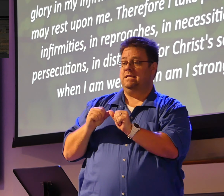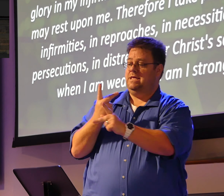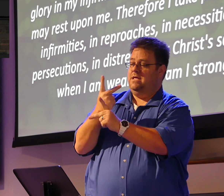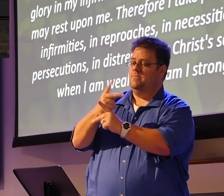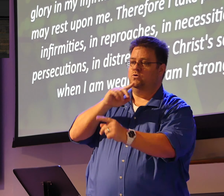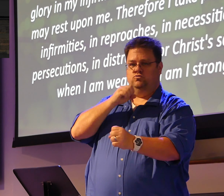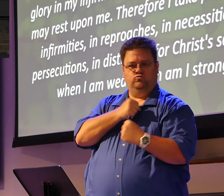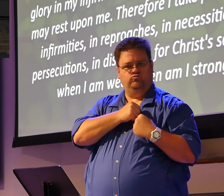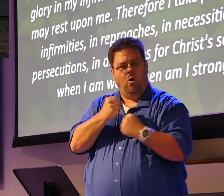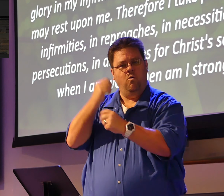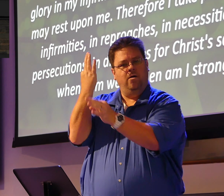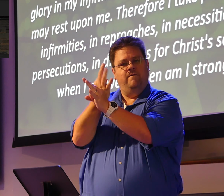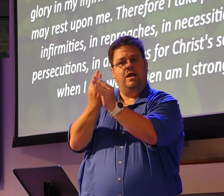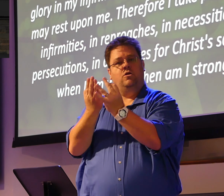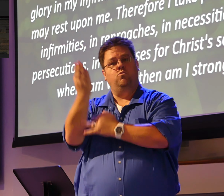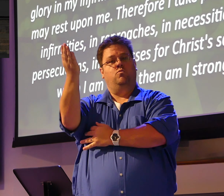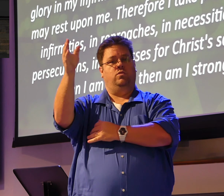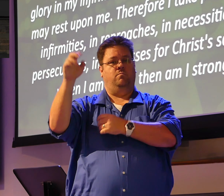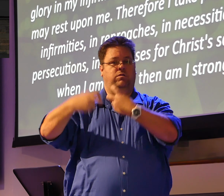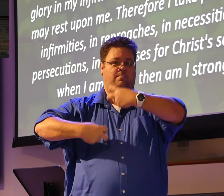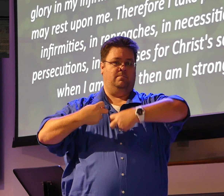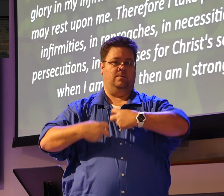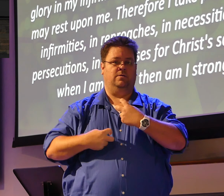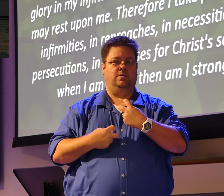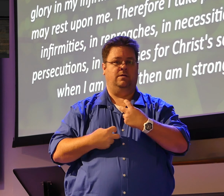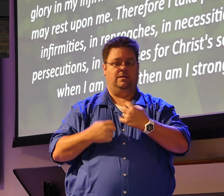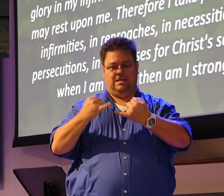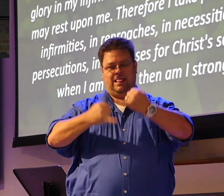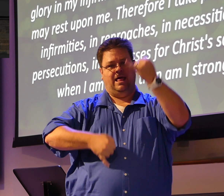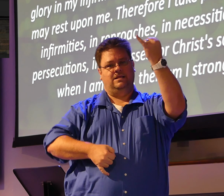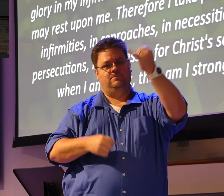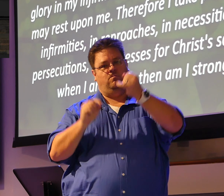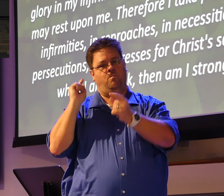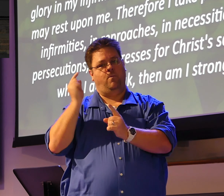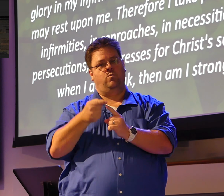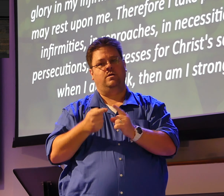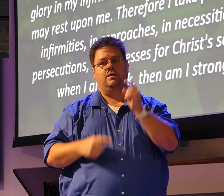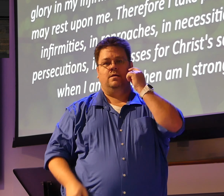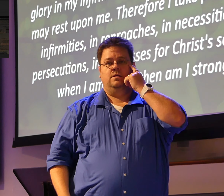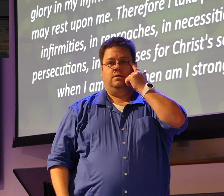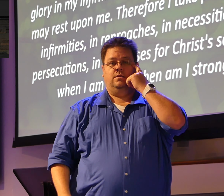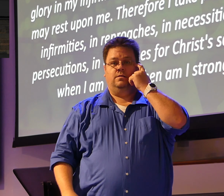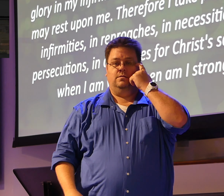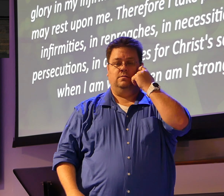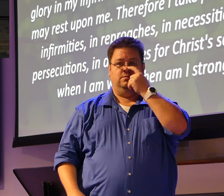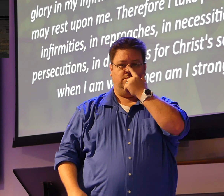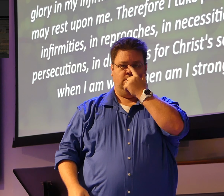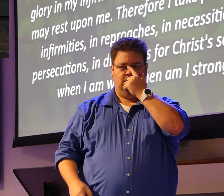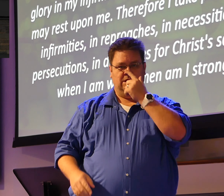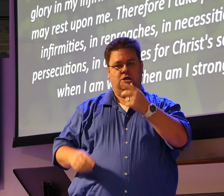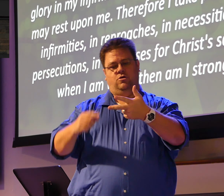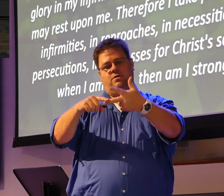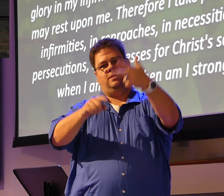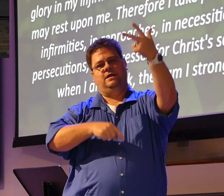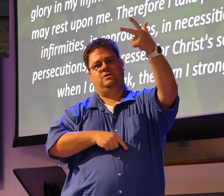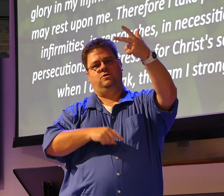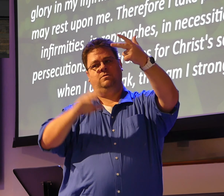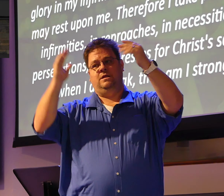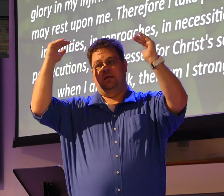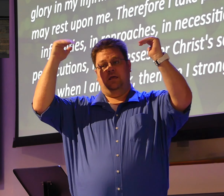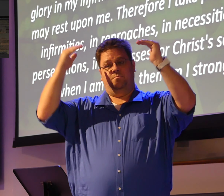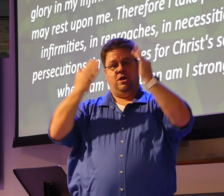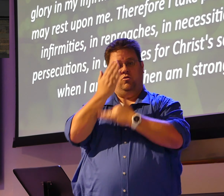maintain a strong testimony and a strong faith through the trial which brings me to my last point number three during trials